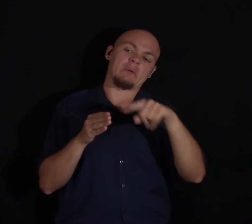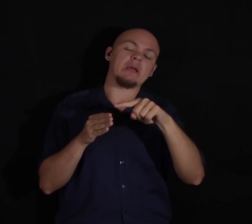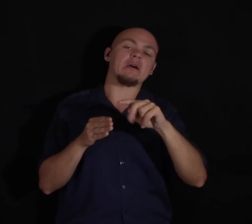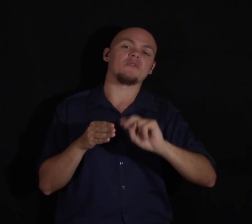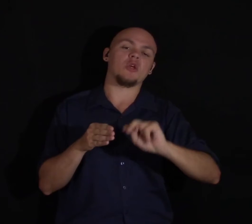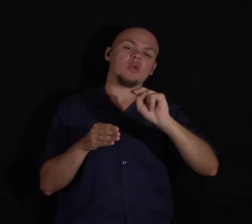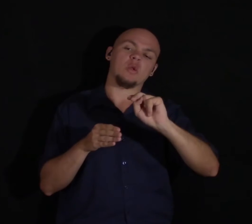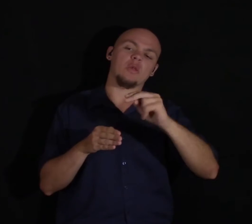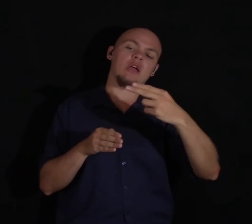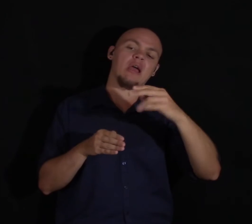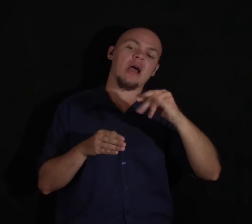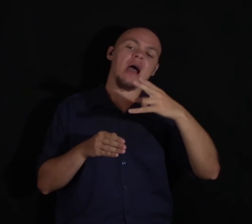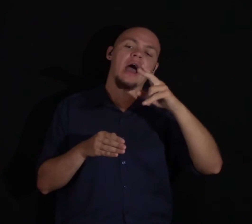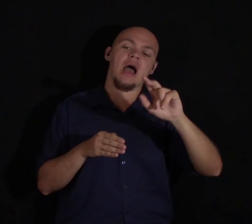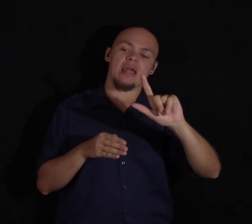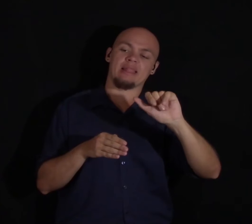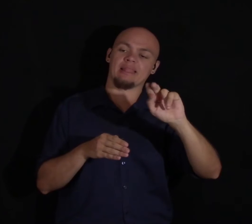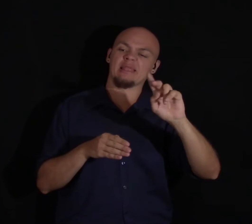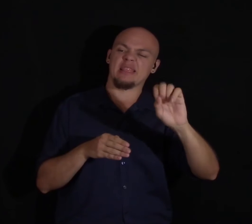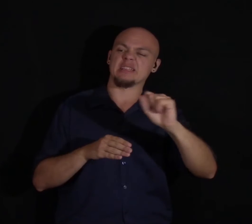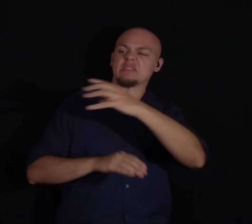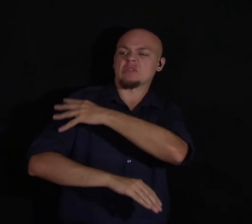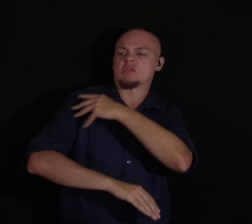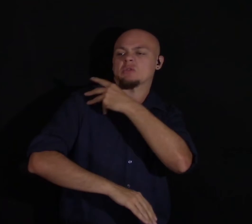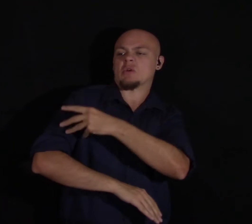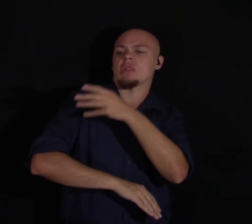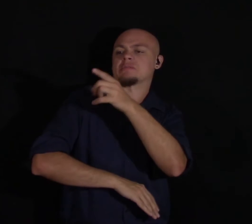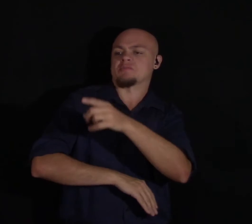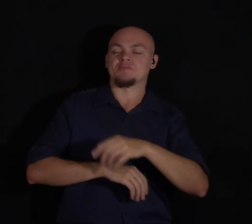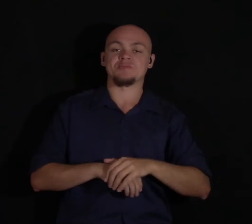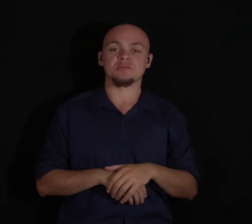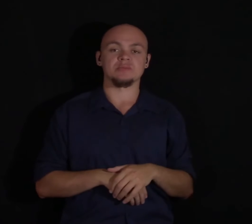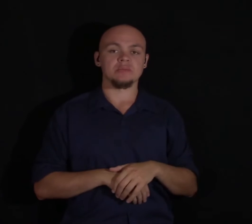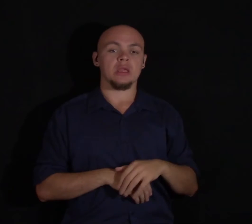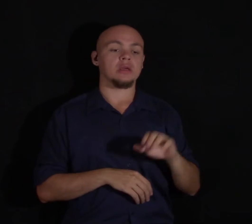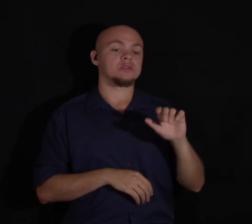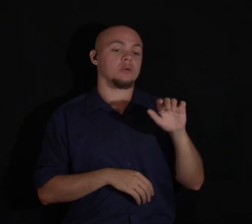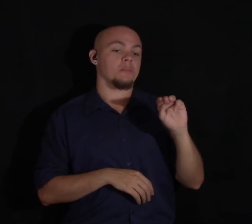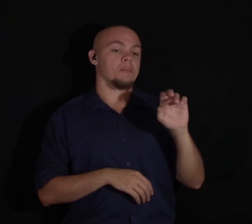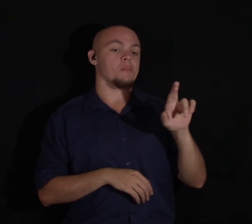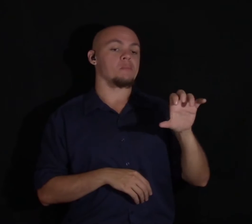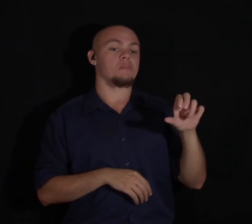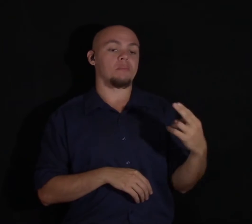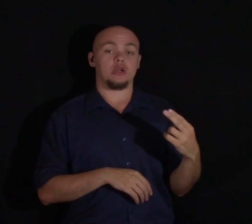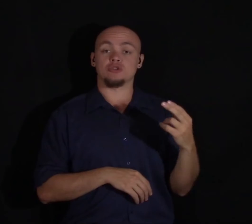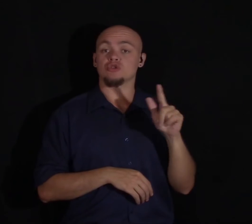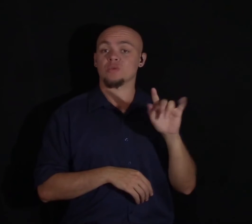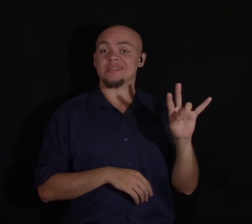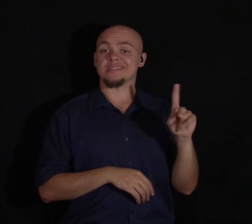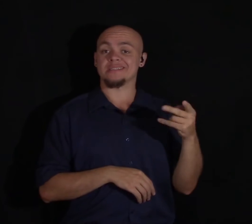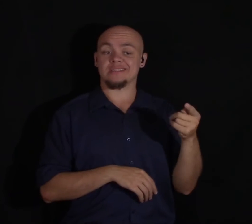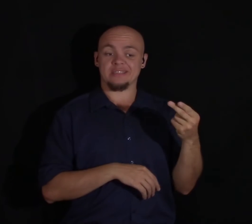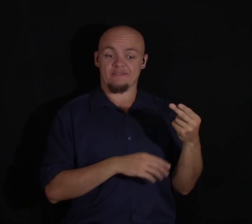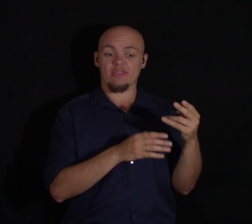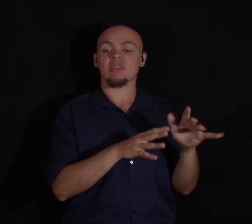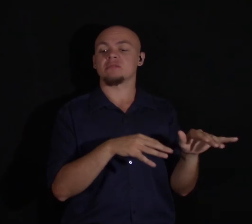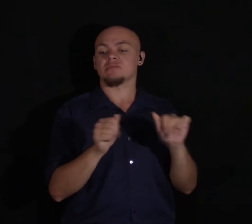of Scotland. We quitted London on the 27th of March, and remained a few days at Windsor, rambling in its